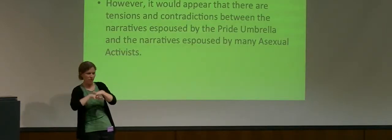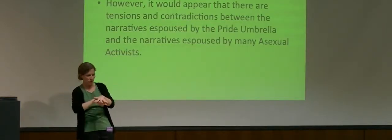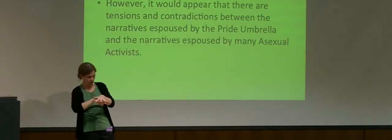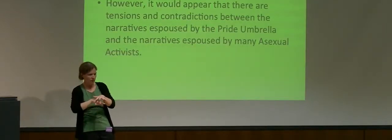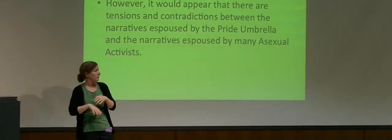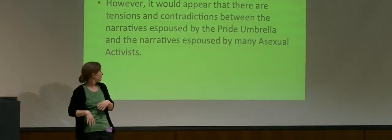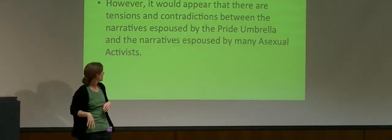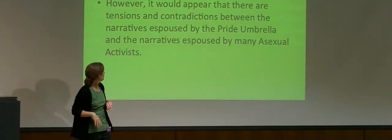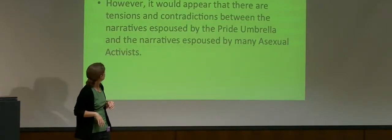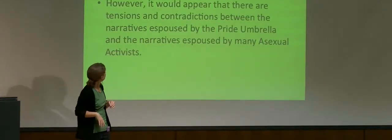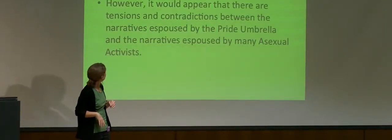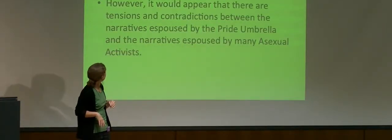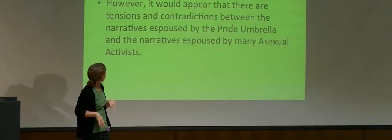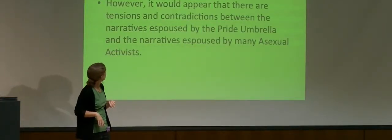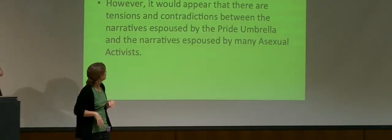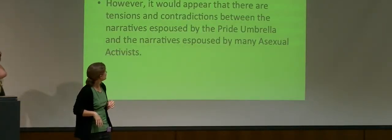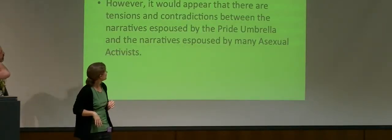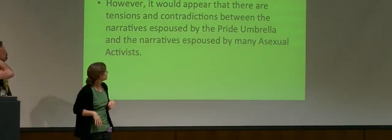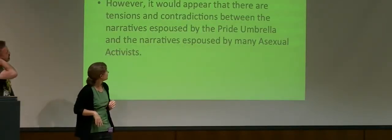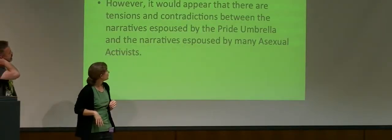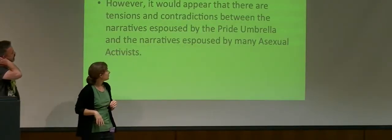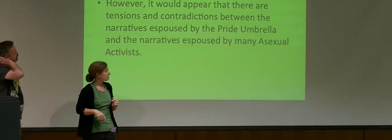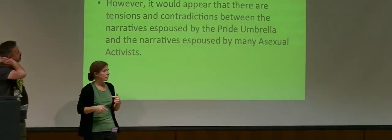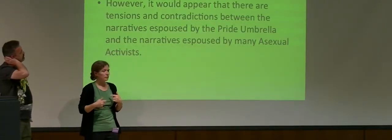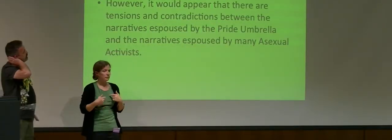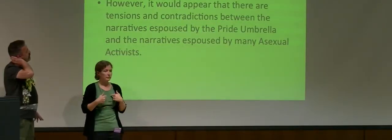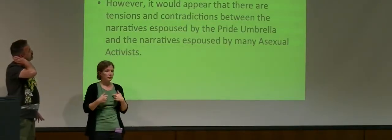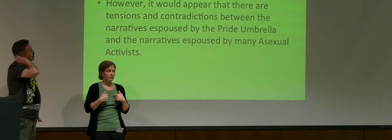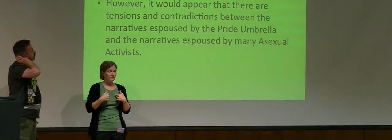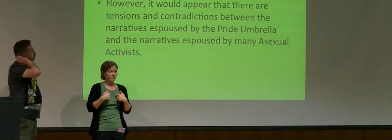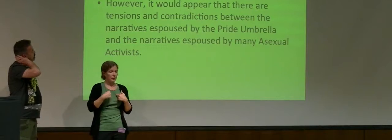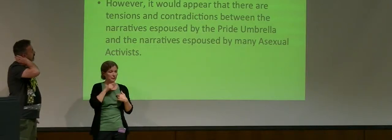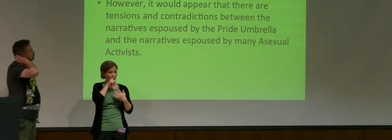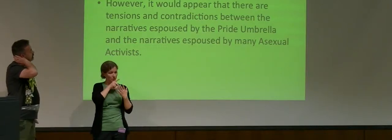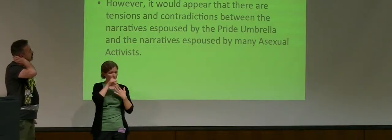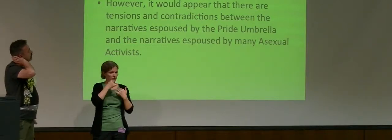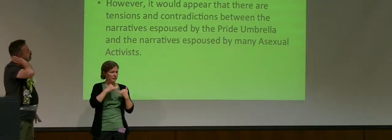Okay. I'm still in the data collecting